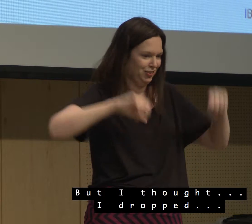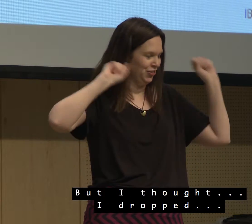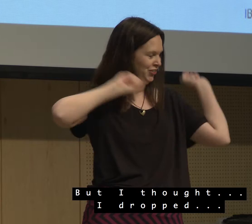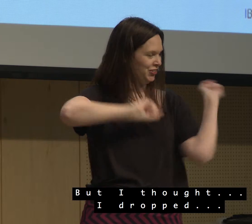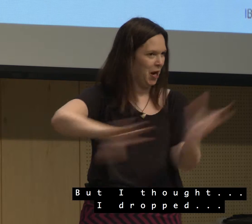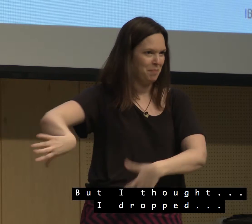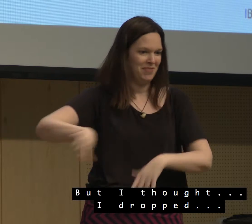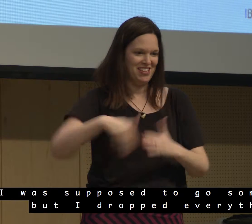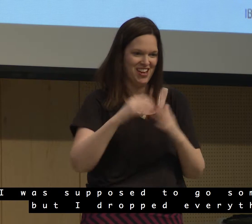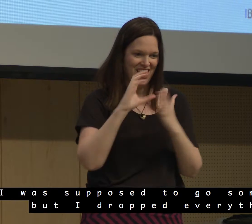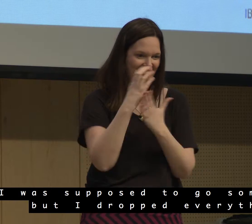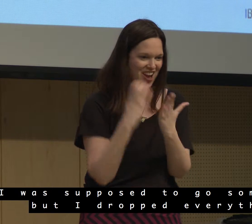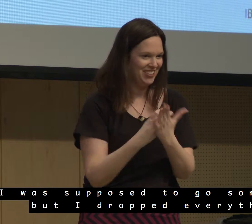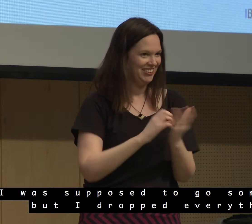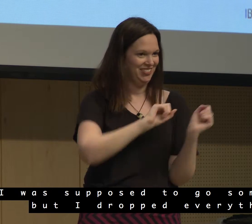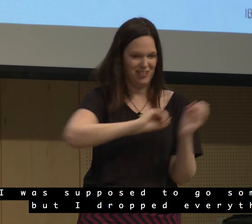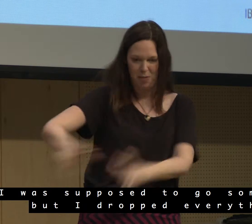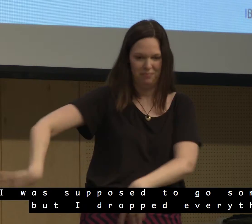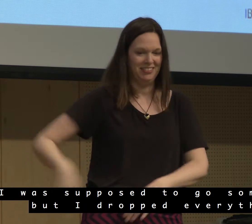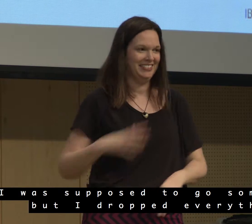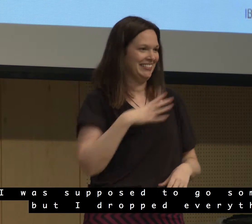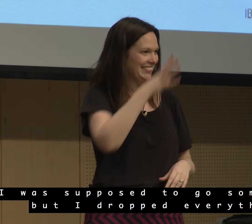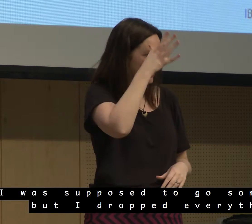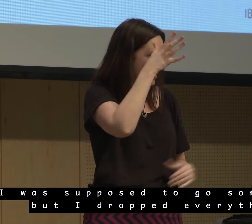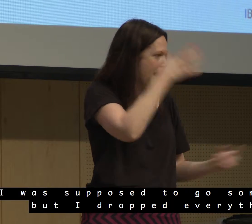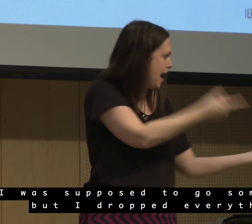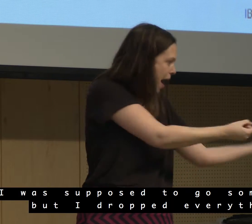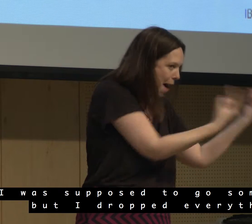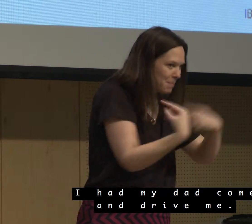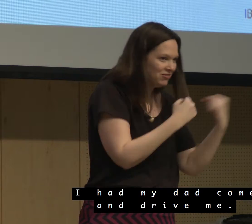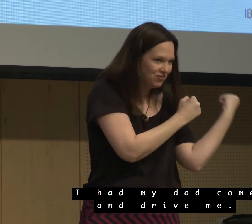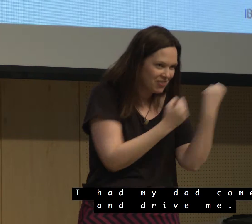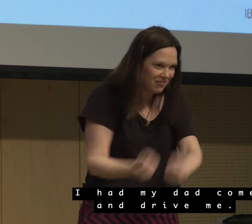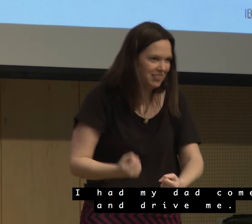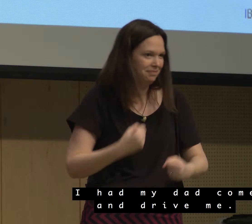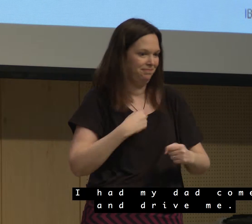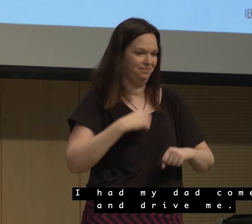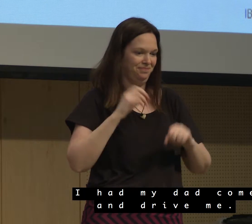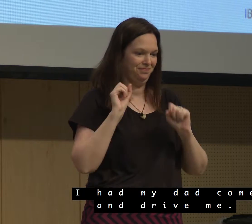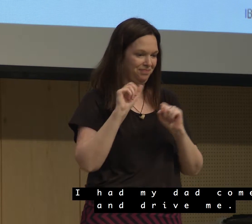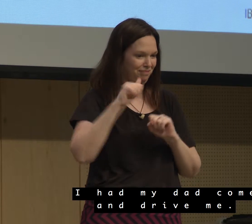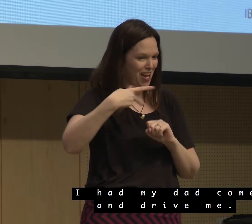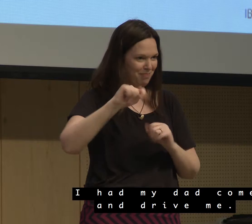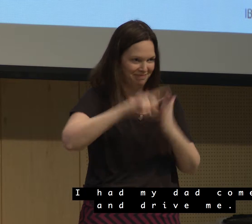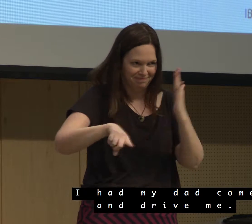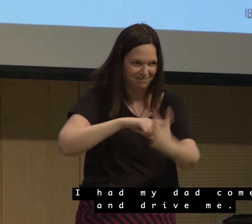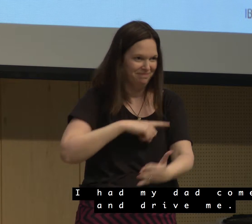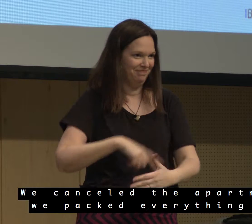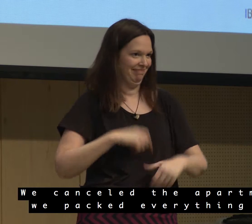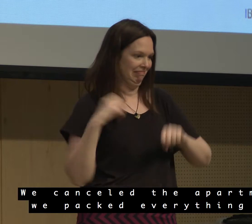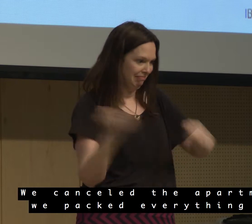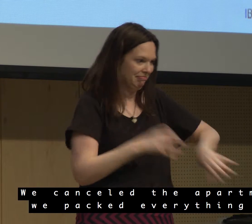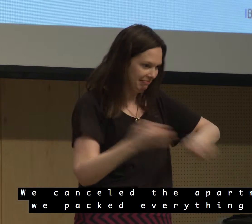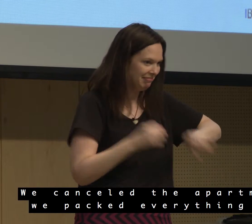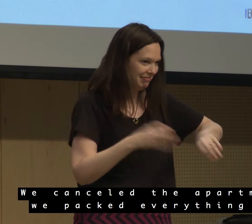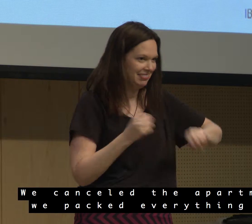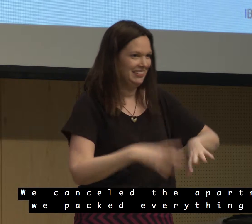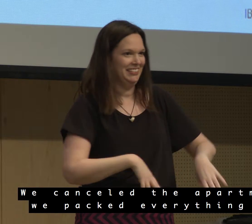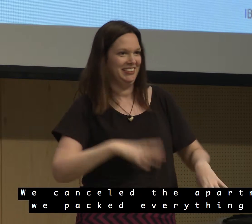I thought I was supposed to go somewhere, but I dropped everything. I had my dad come and drive me. We canceled the apartment, we